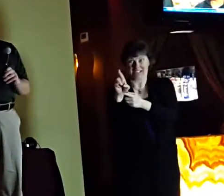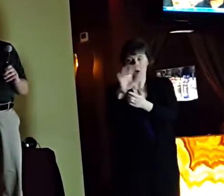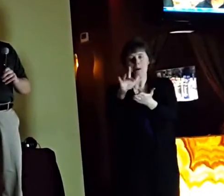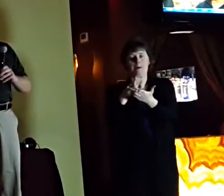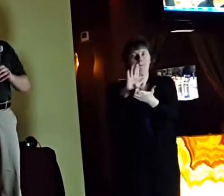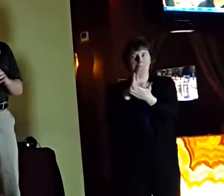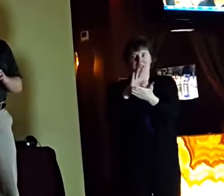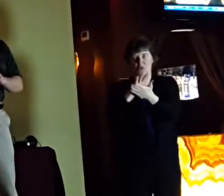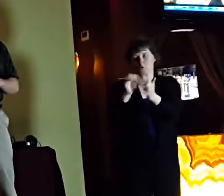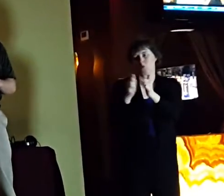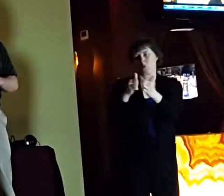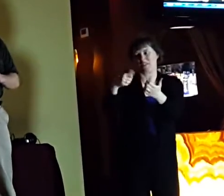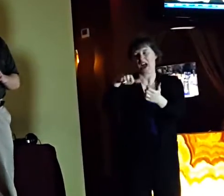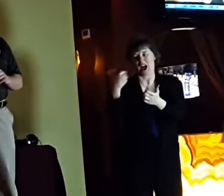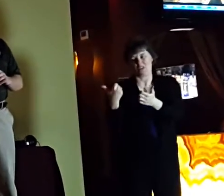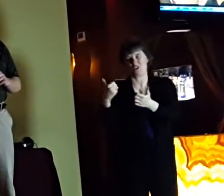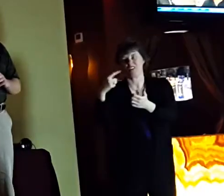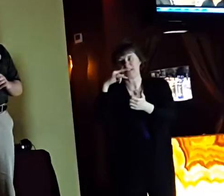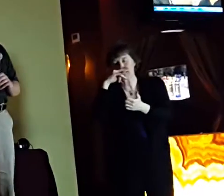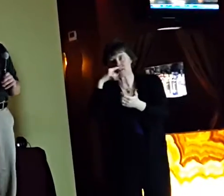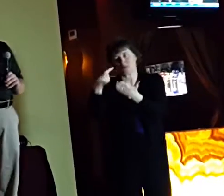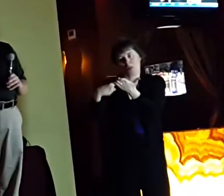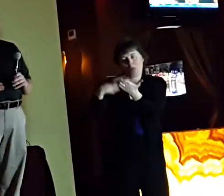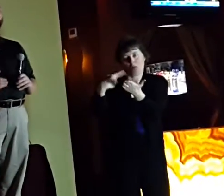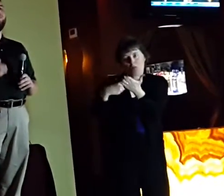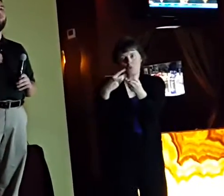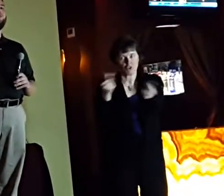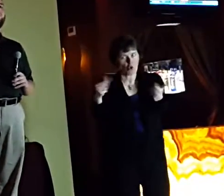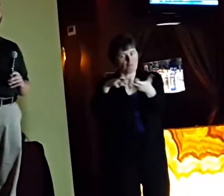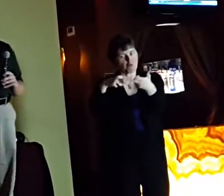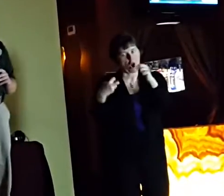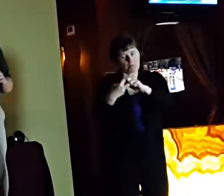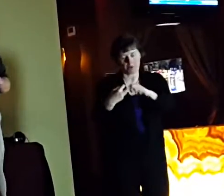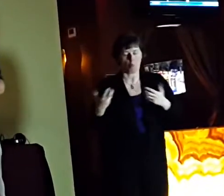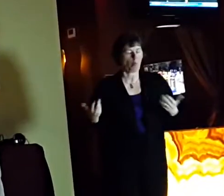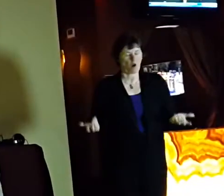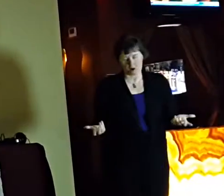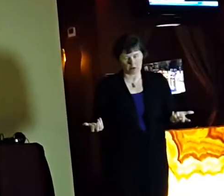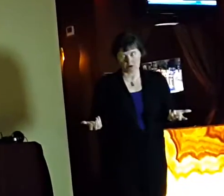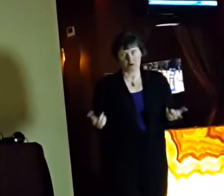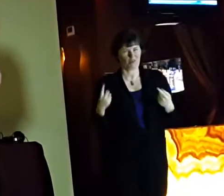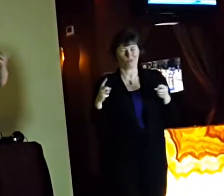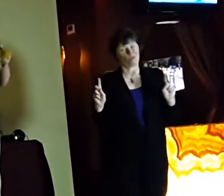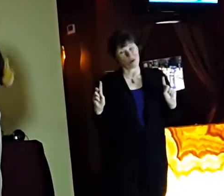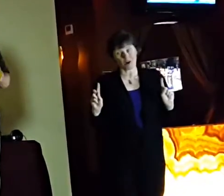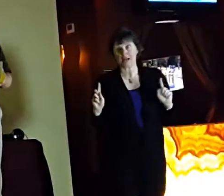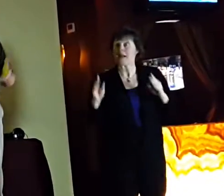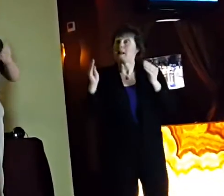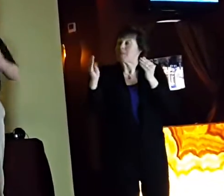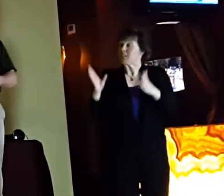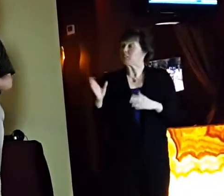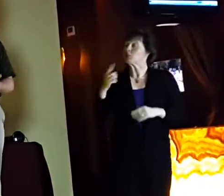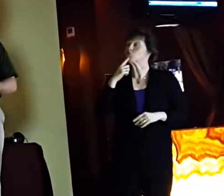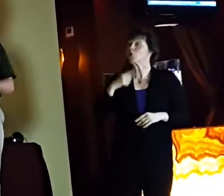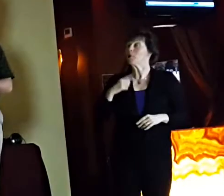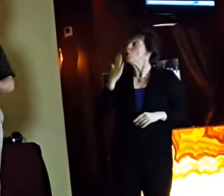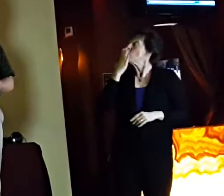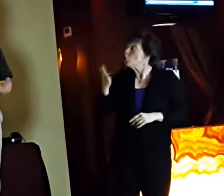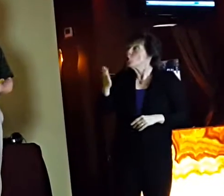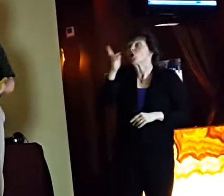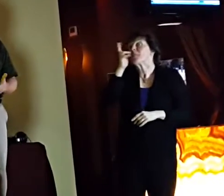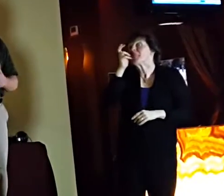school. It didn't really work. But what I gained out of it was really the teacher saying that, you're a good listener. You should try